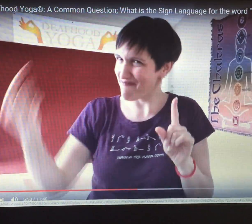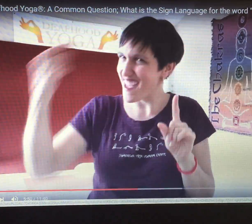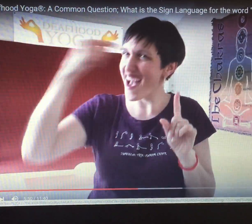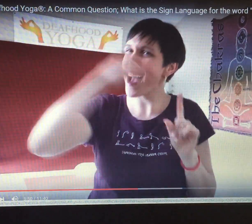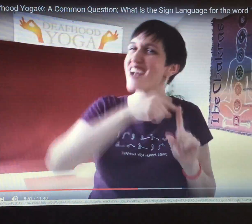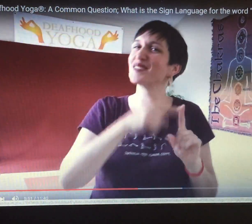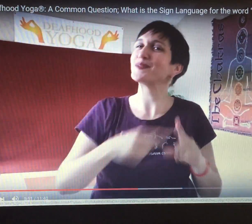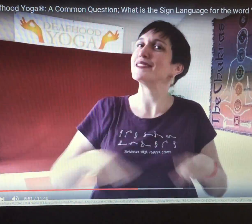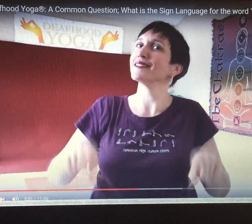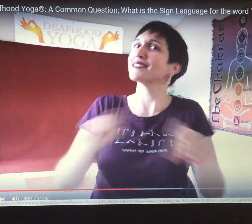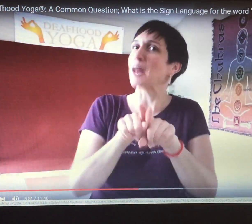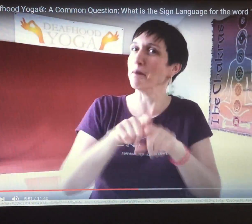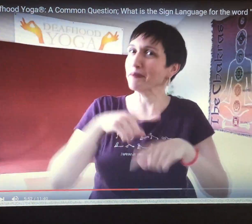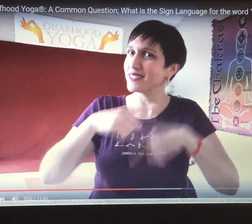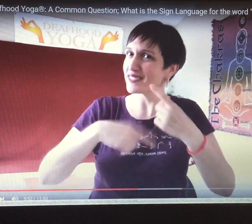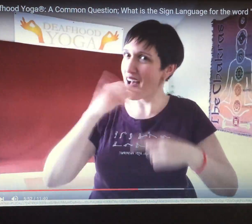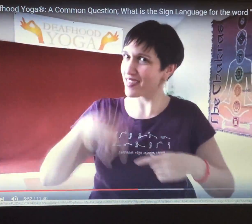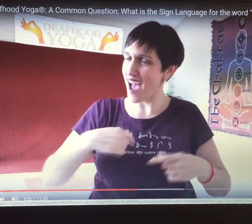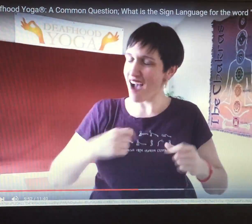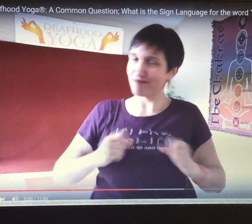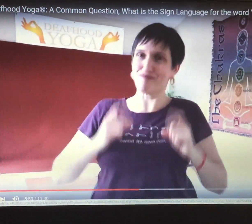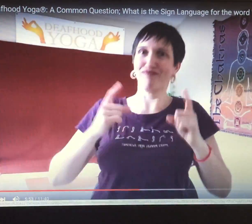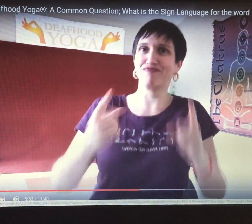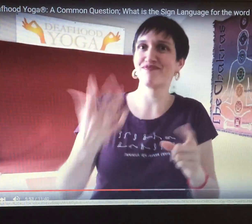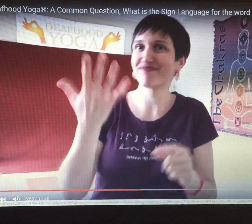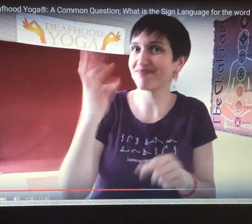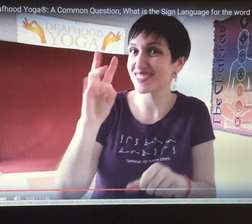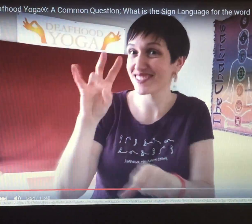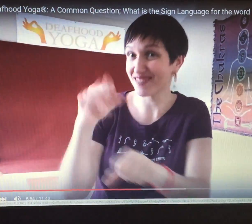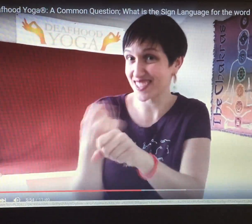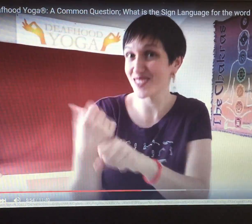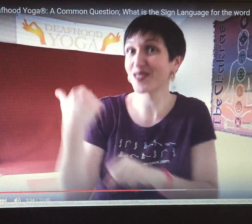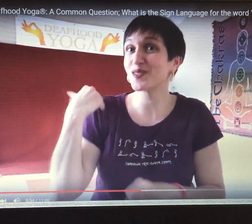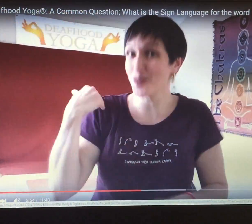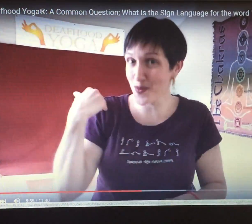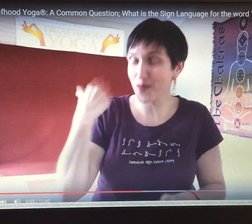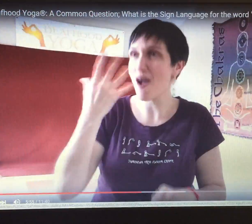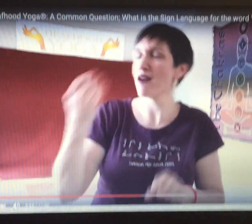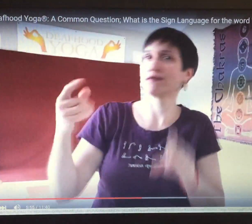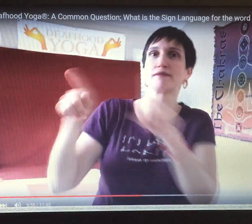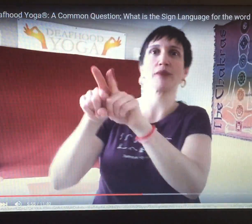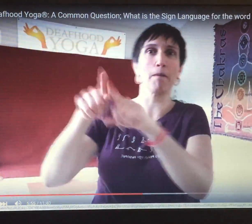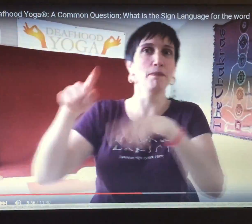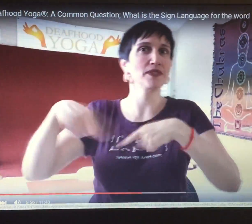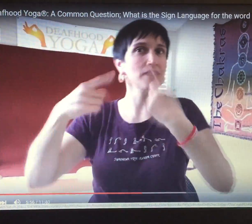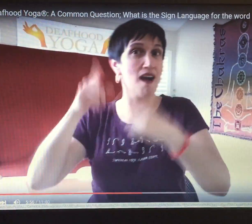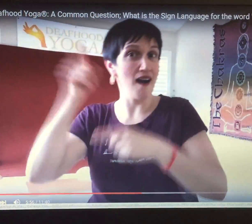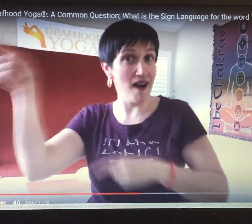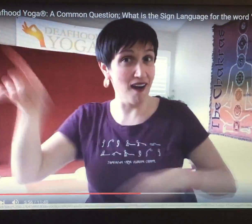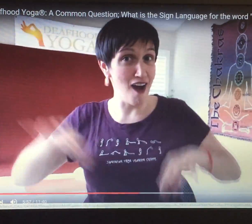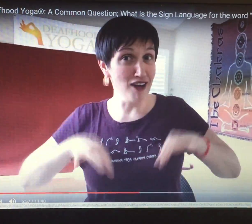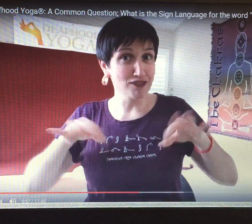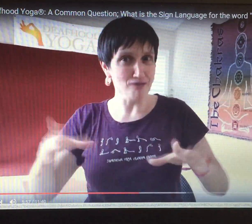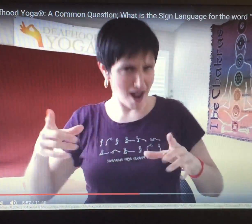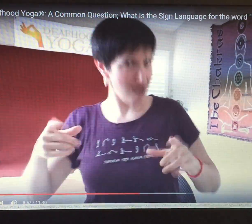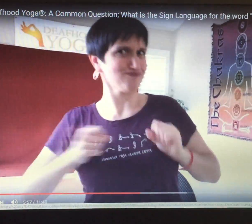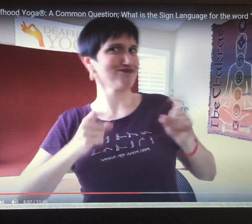So we had a chat about what to do. The same time, the same sign that I had done 7 years ago, plus what